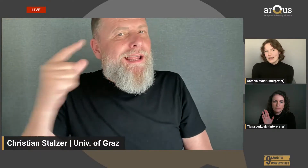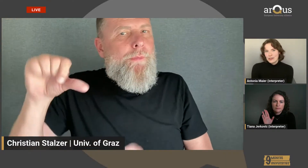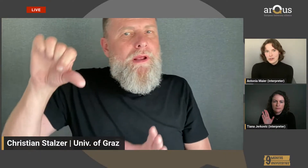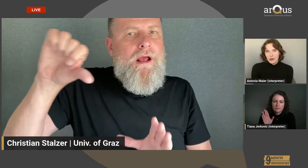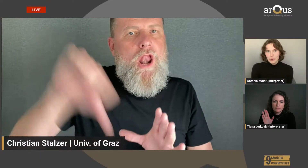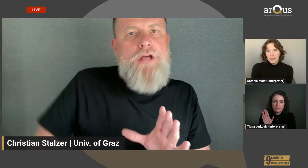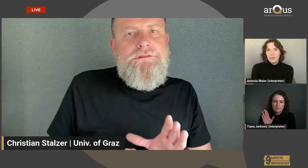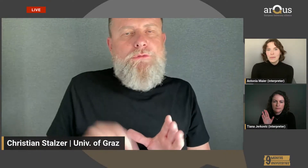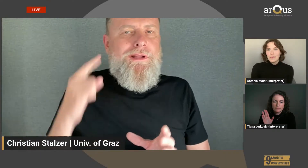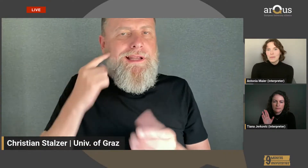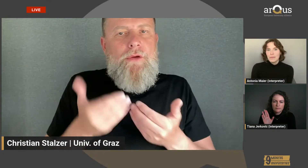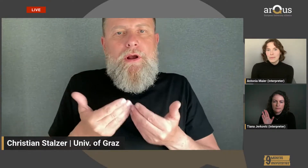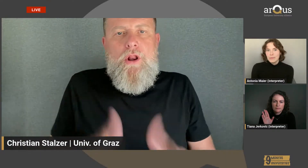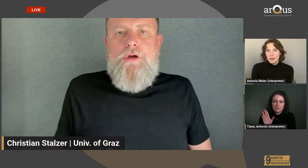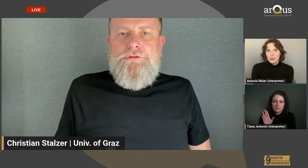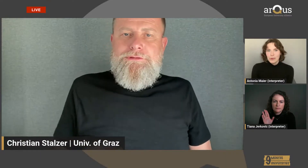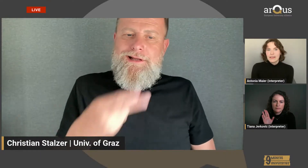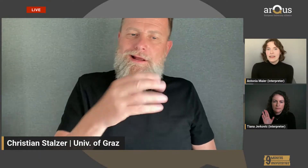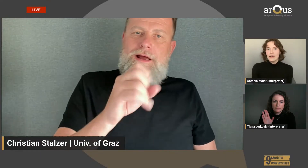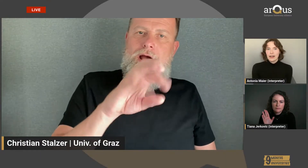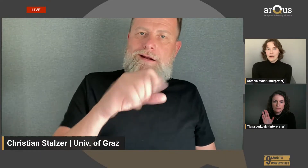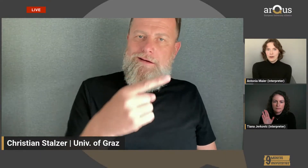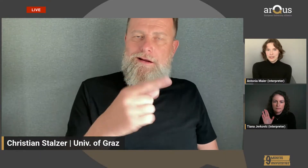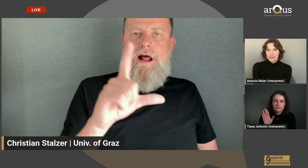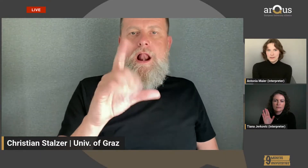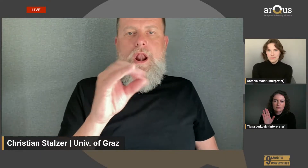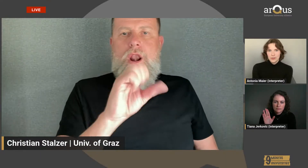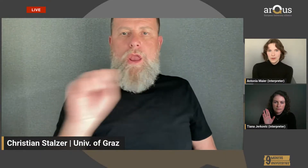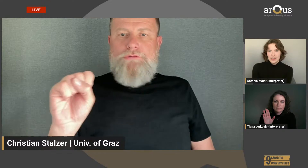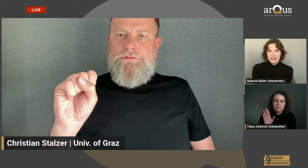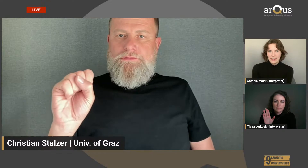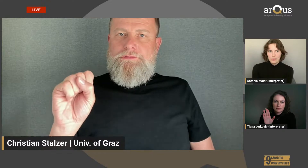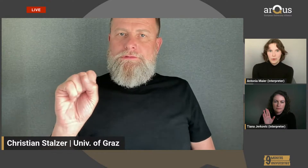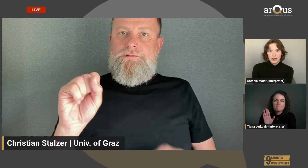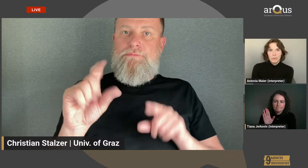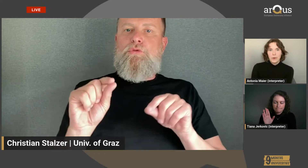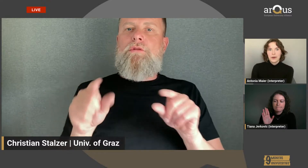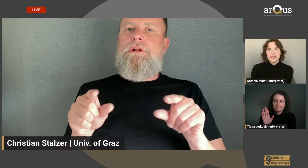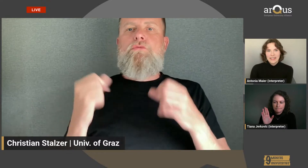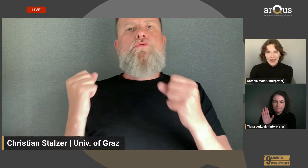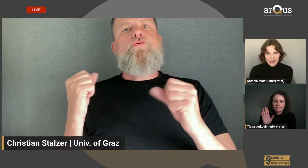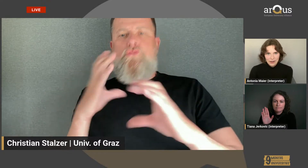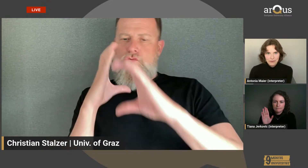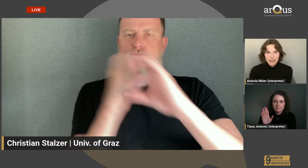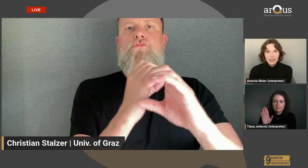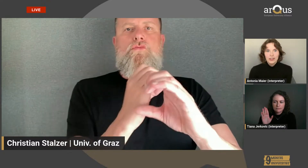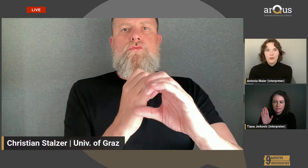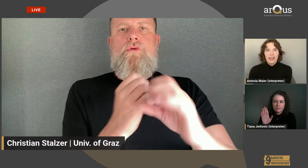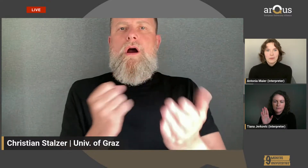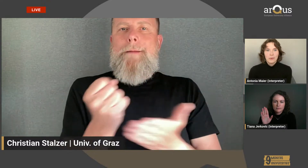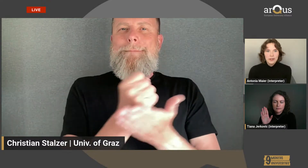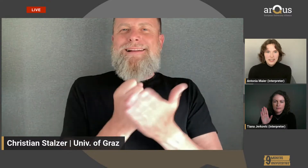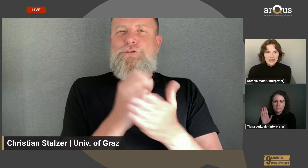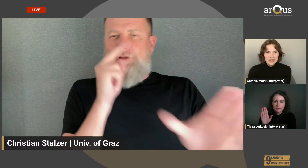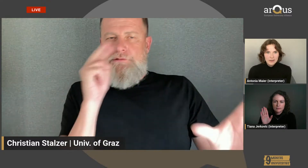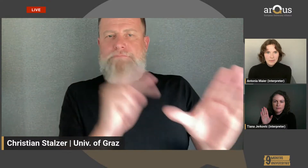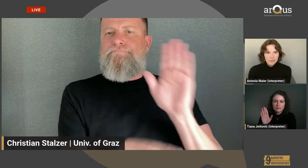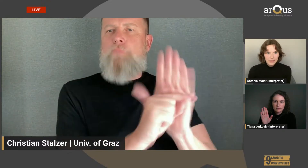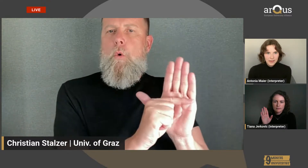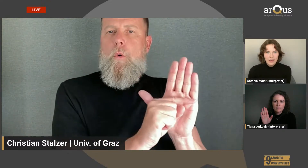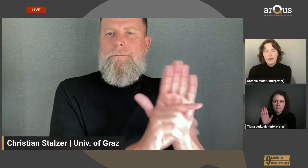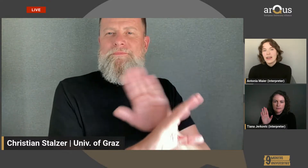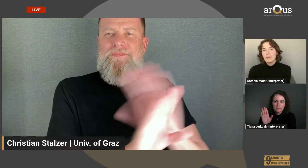the English term people with hearing loss. So that's that one box kind of you get put